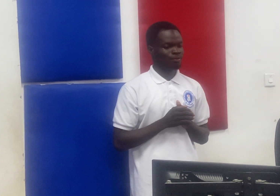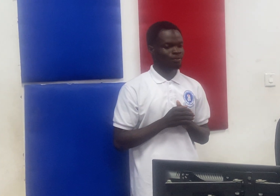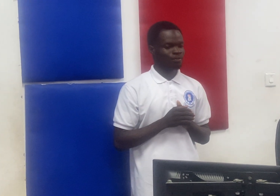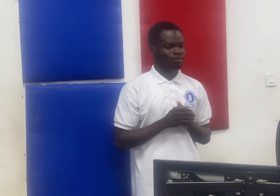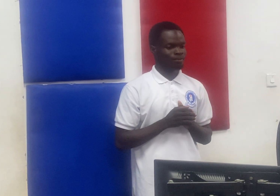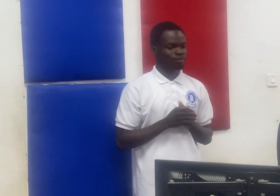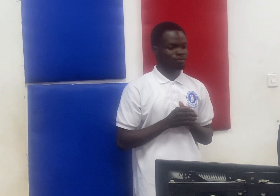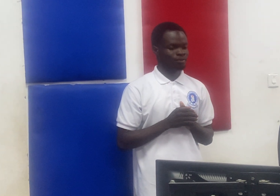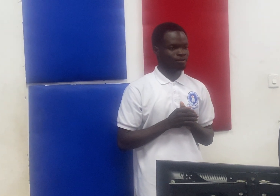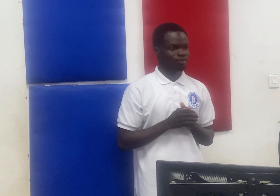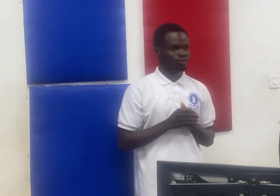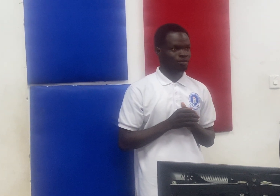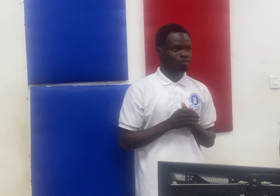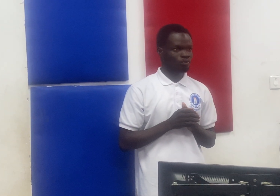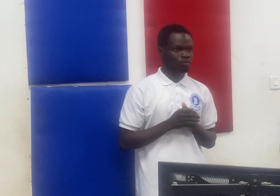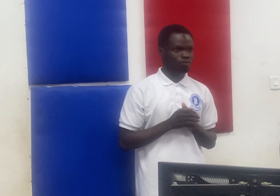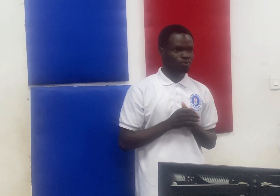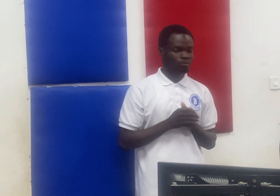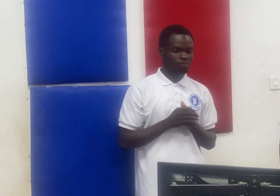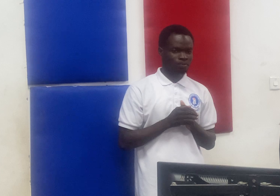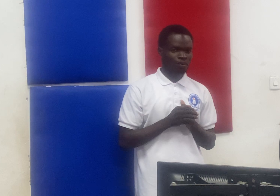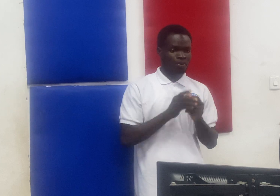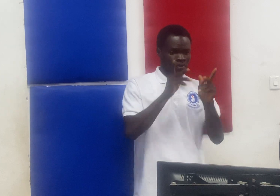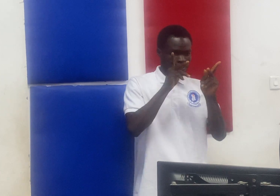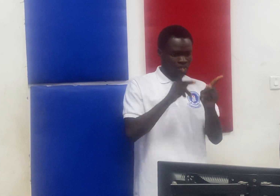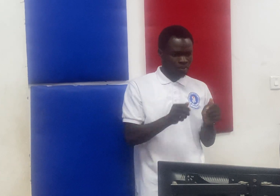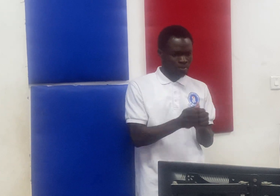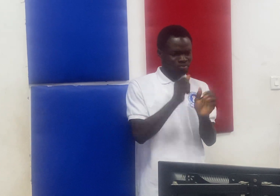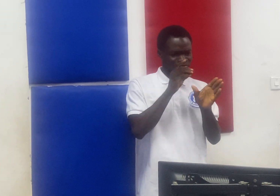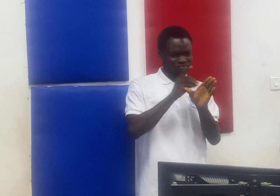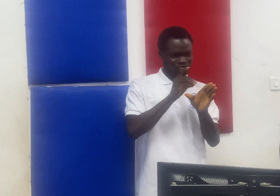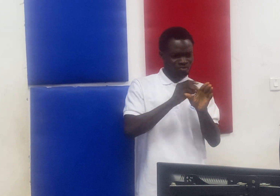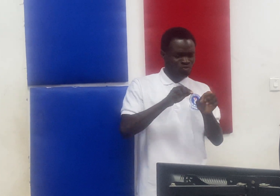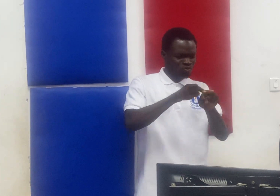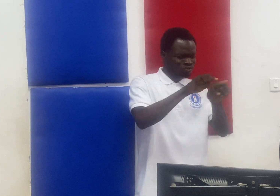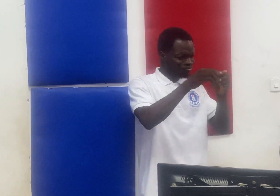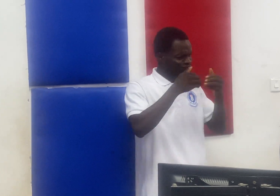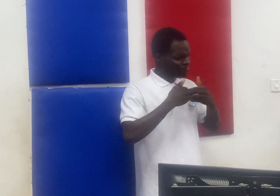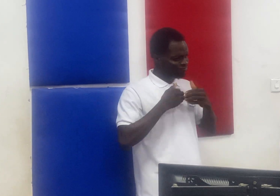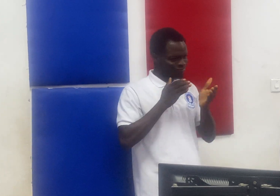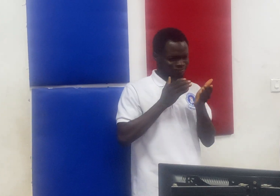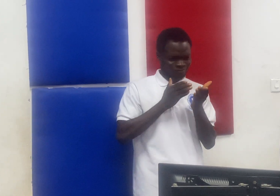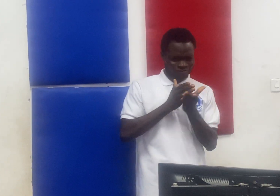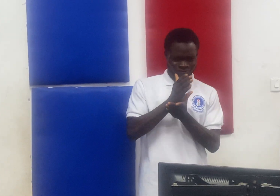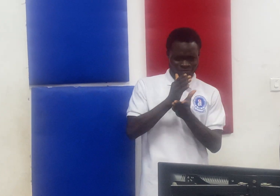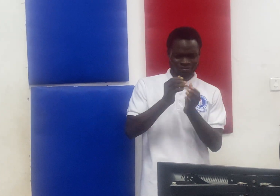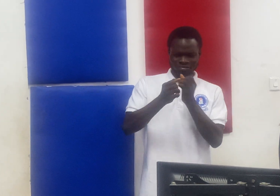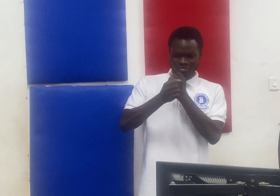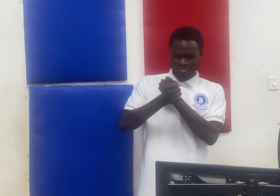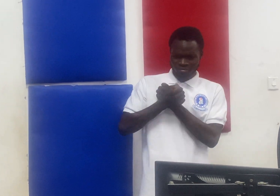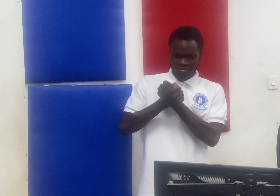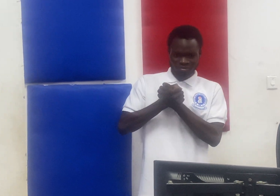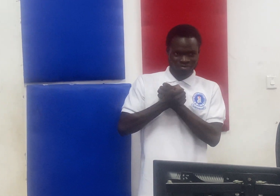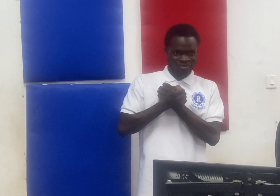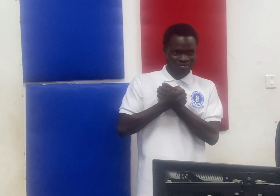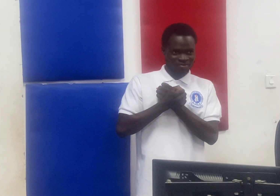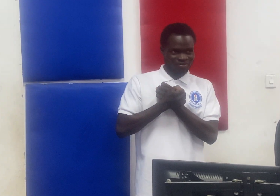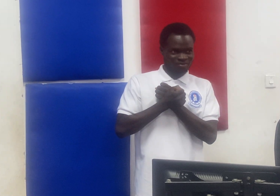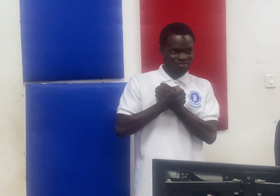I am absolutely right. Persons with disability also have the rights to love. Even animals have the rights. How